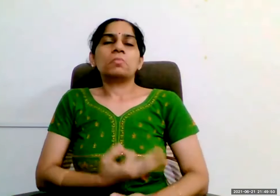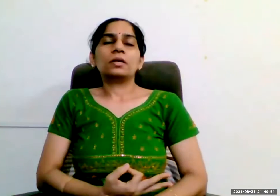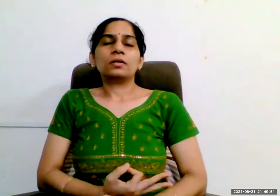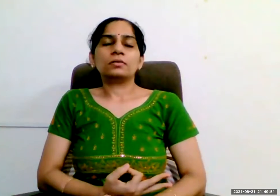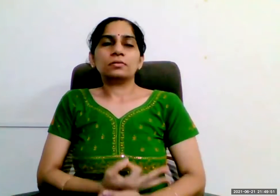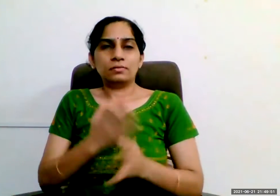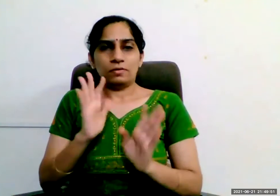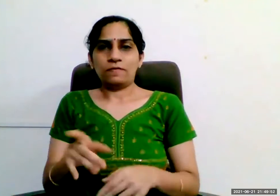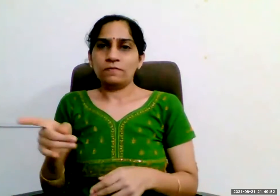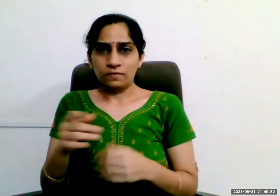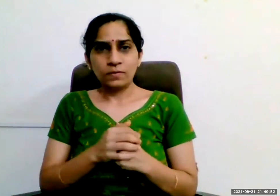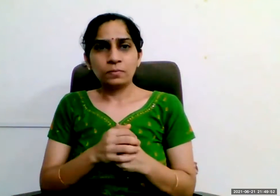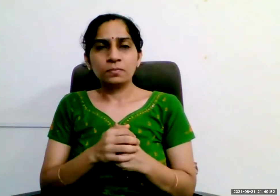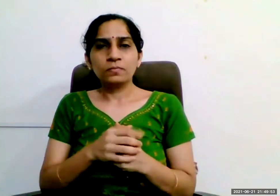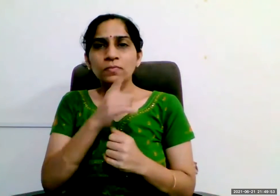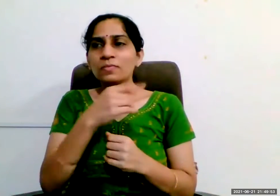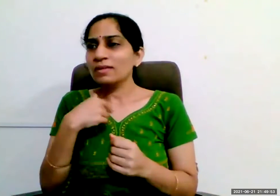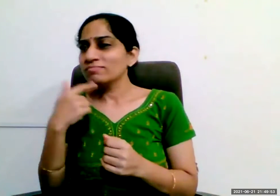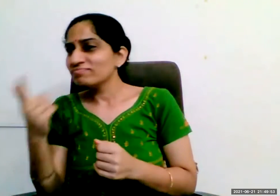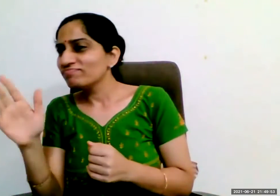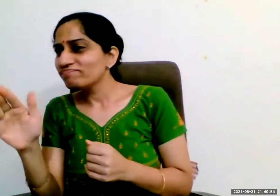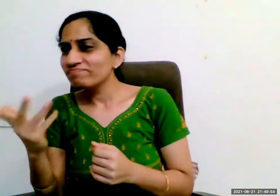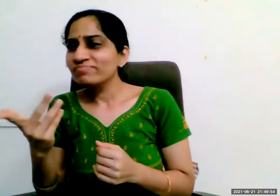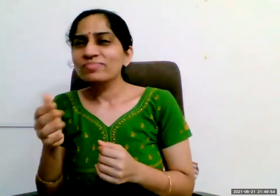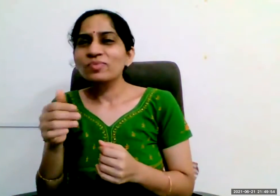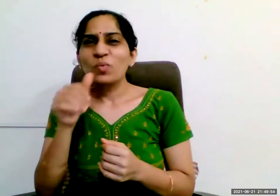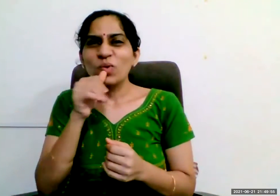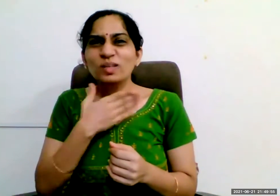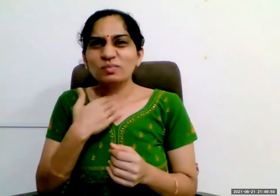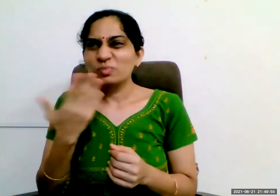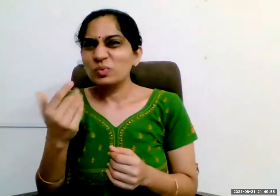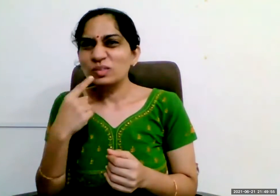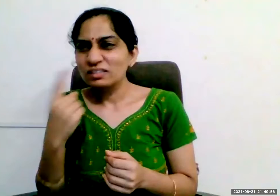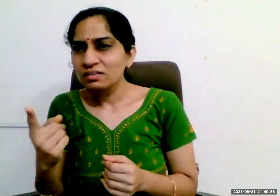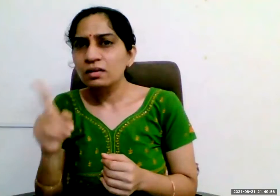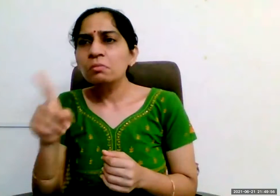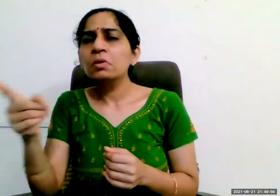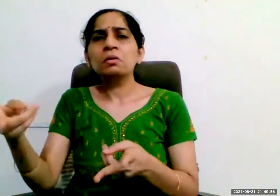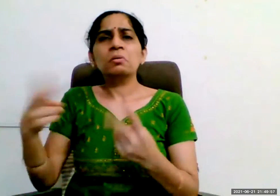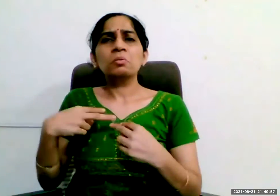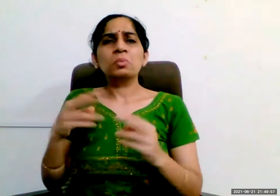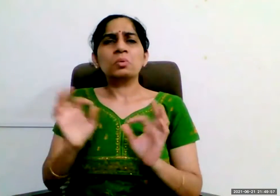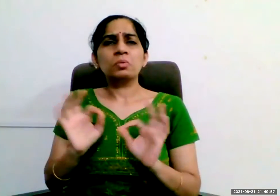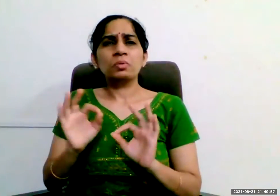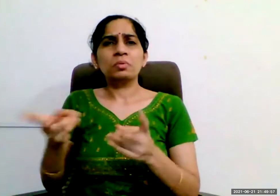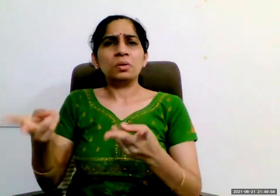and he did not respond. So as it's just a matter of luck, and actually it is said that it is